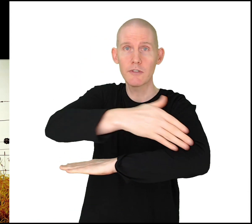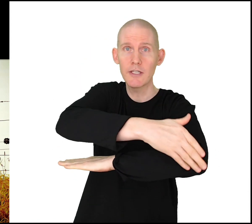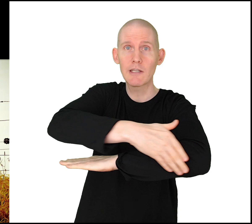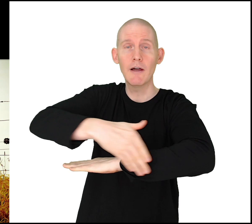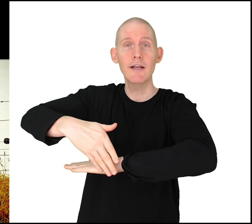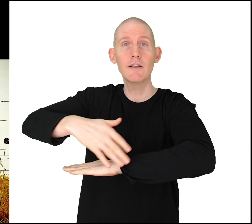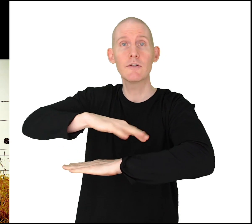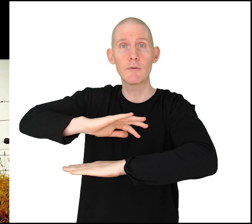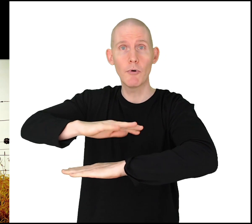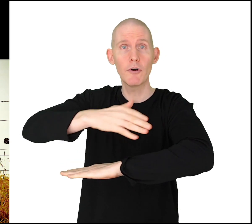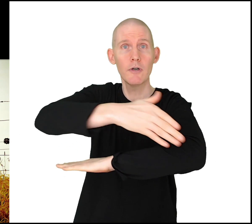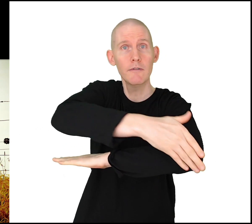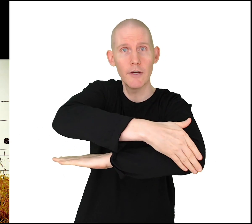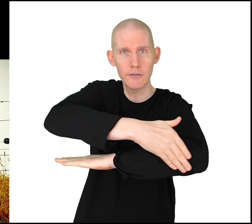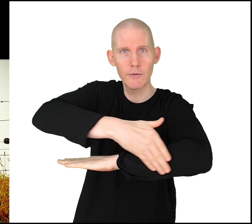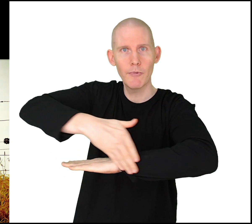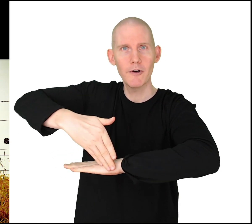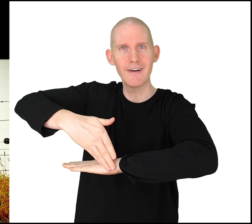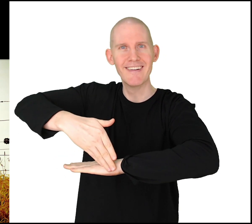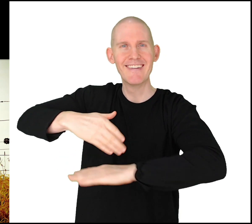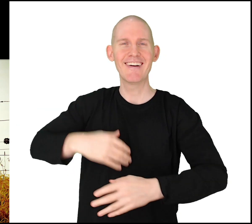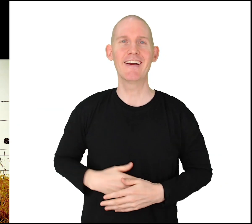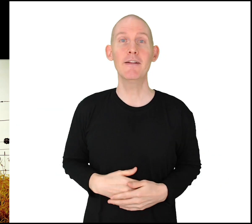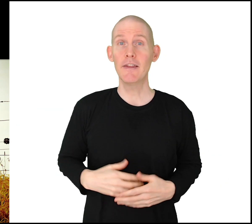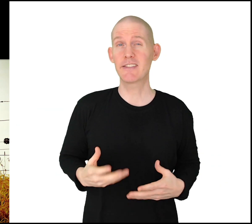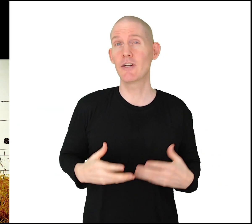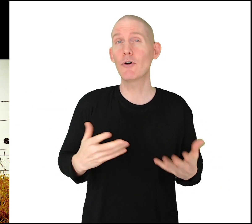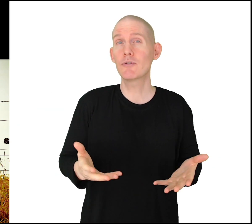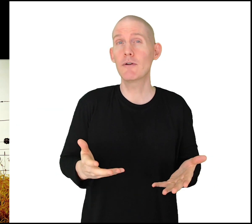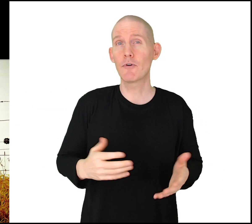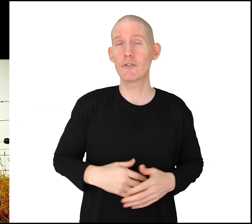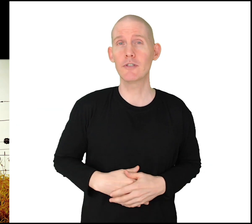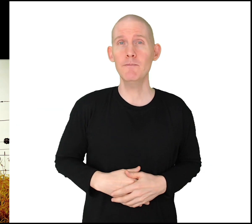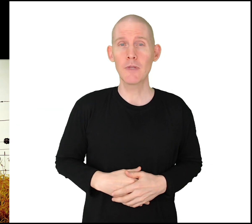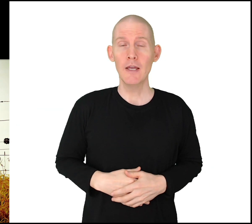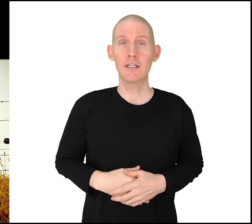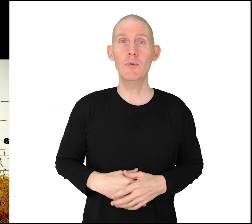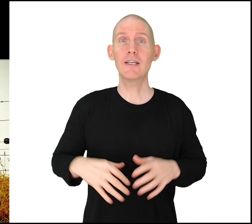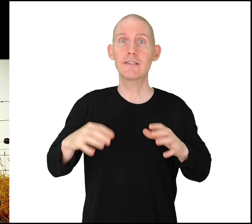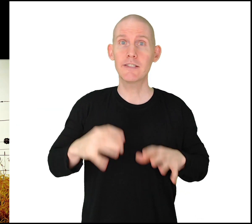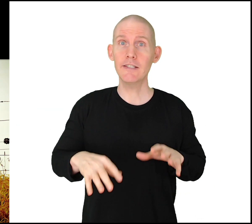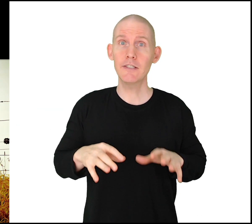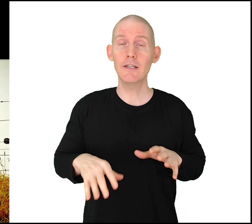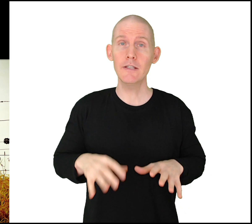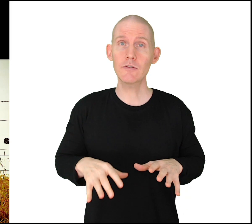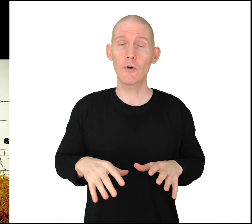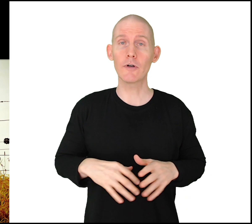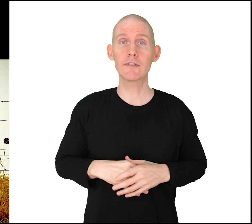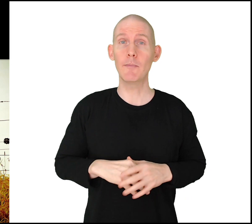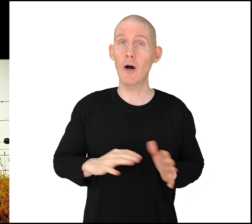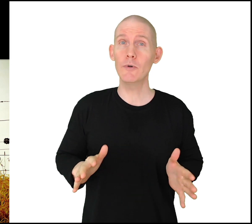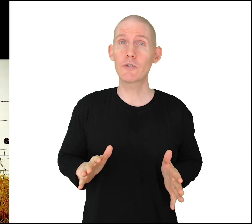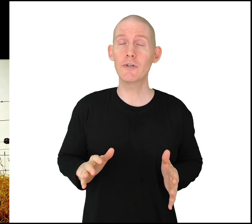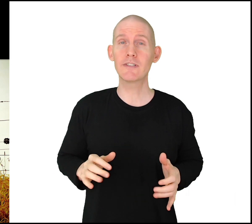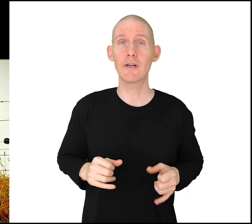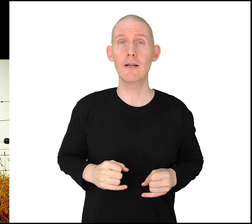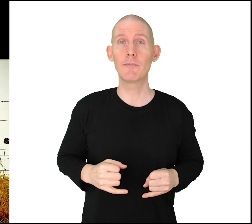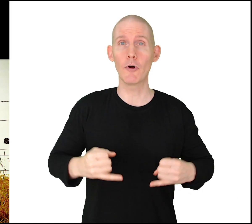nice line there, there's a border, there's the border. Right? That's an alternate version. To be consistent in this course, I'm always going to sign border